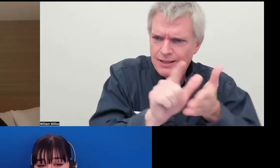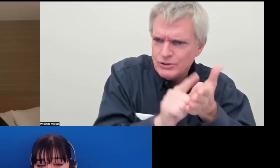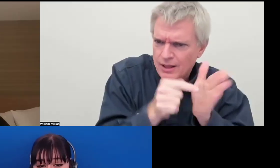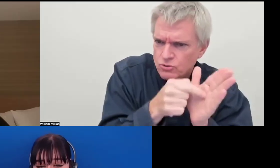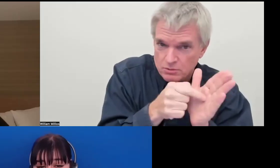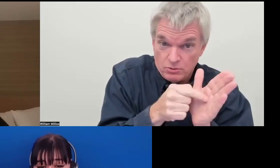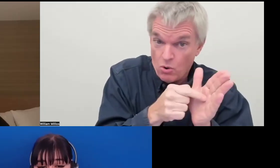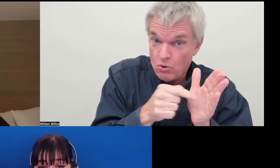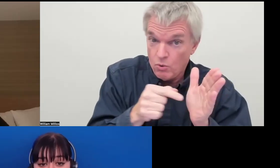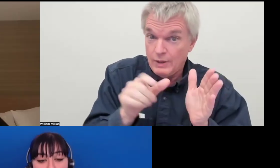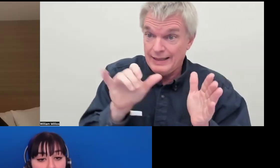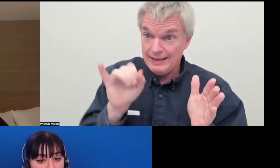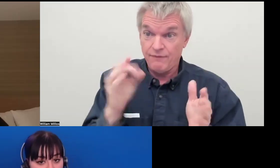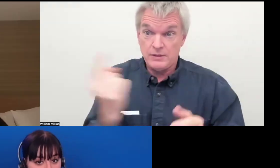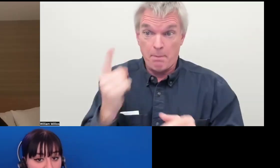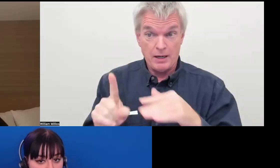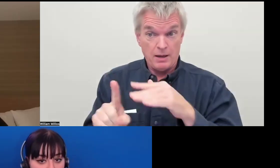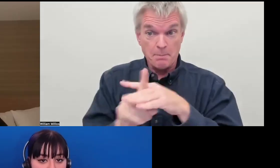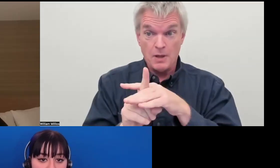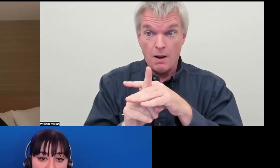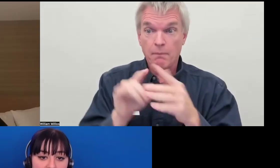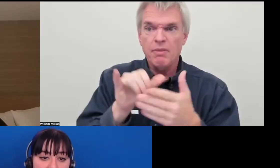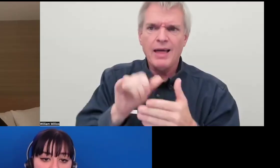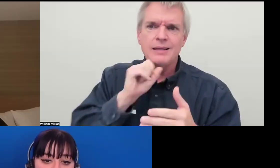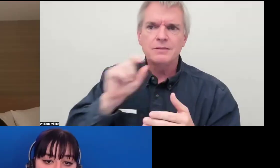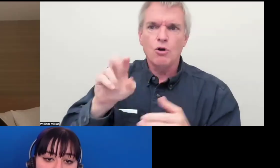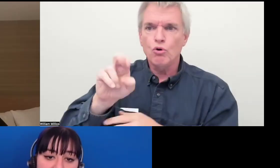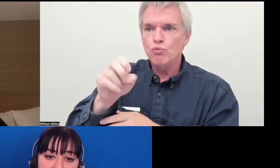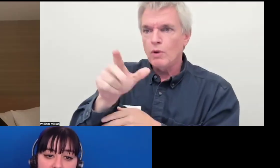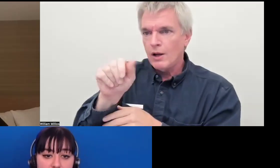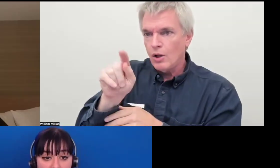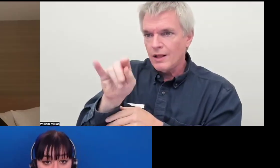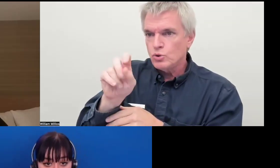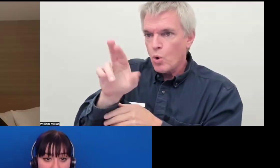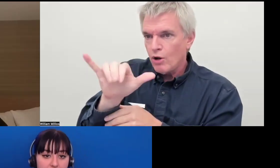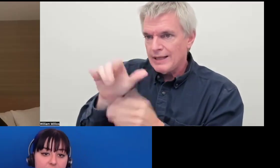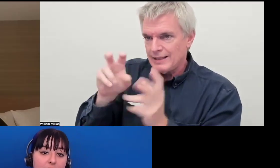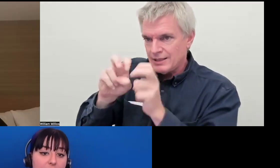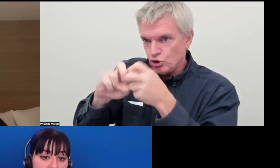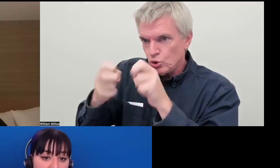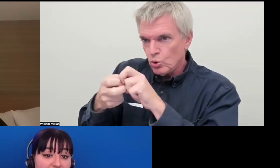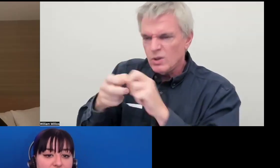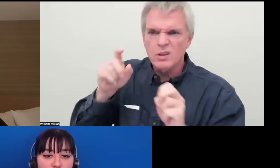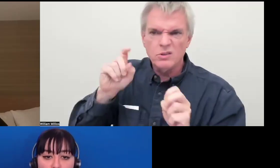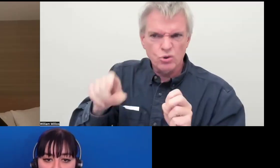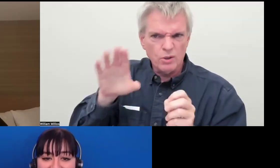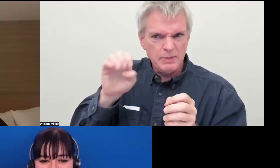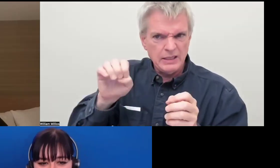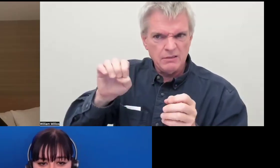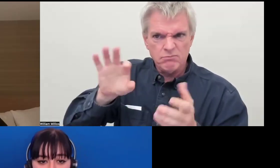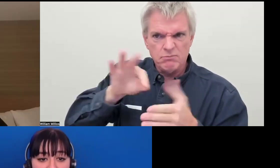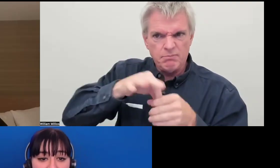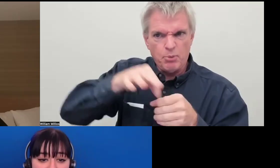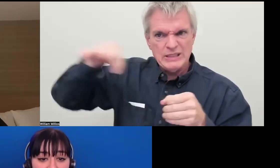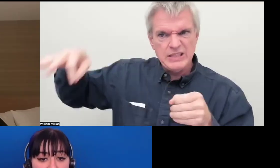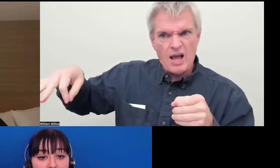and experienced on that, but I think we should focus on the legislation. If something comes up that is regulatory in